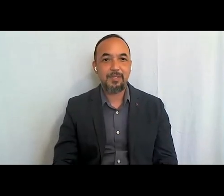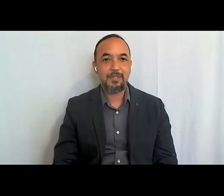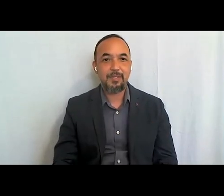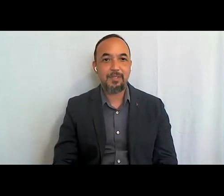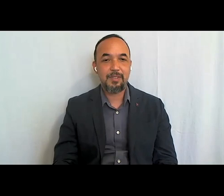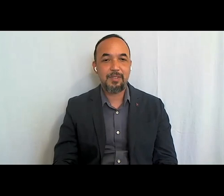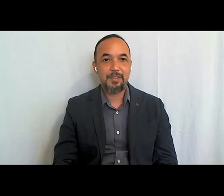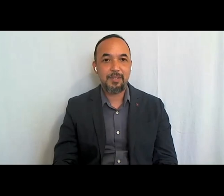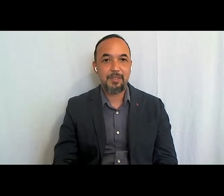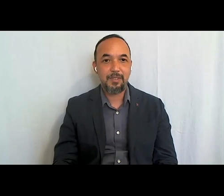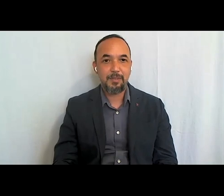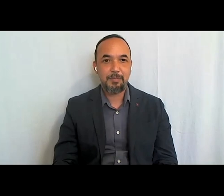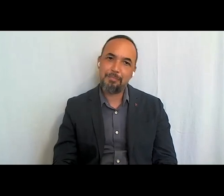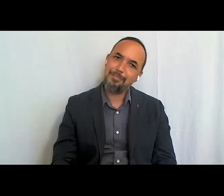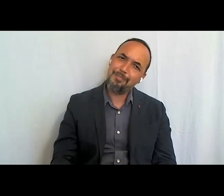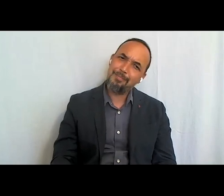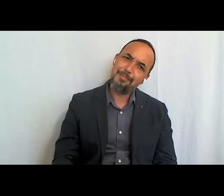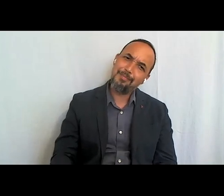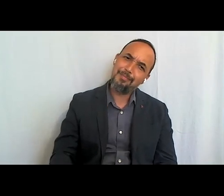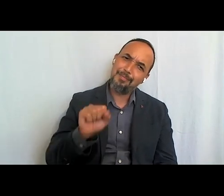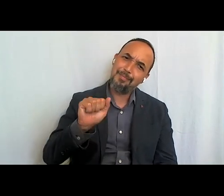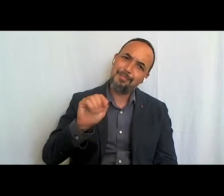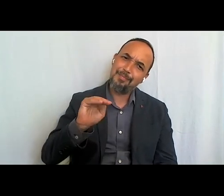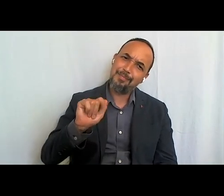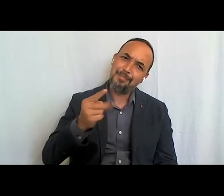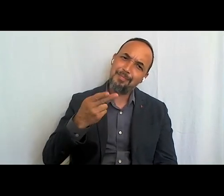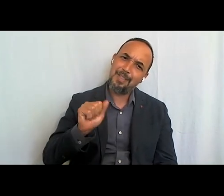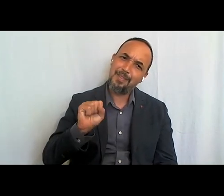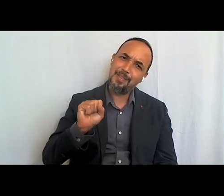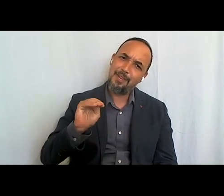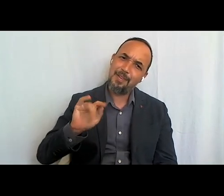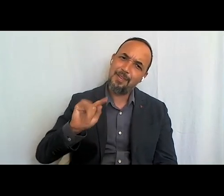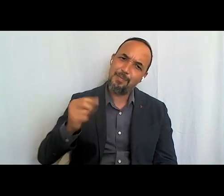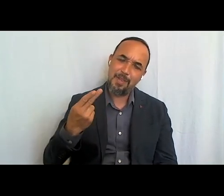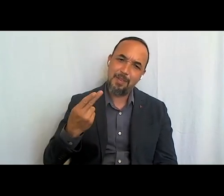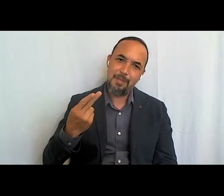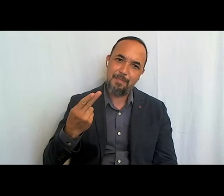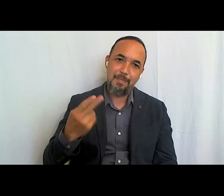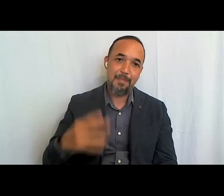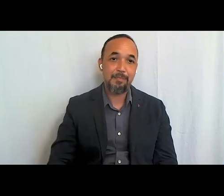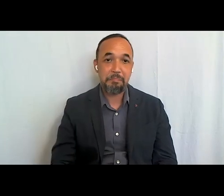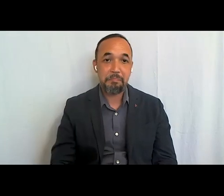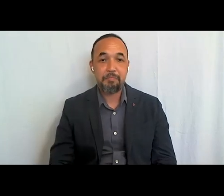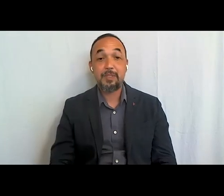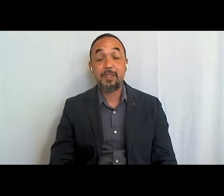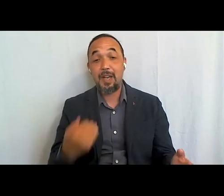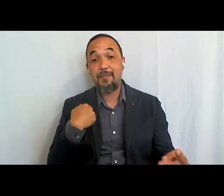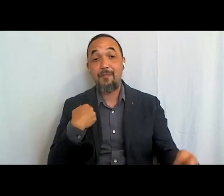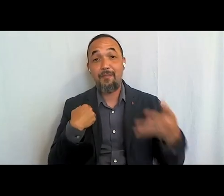Samantha Smith with her. She's so nice. We have four classes to choose